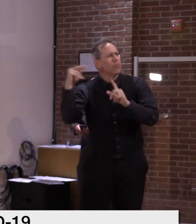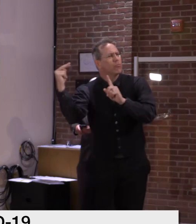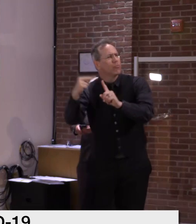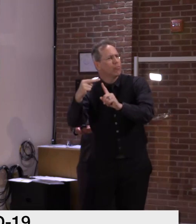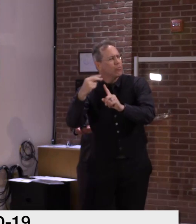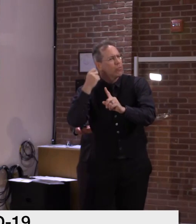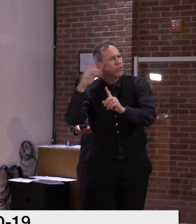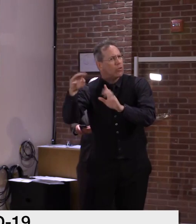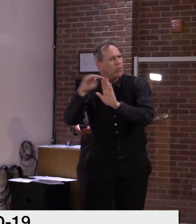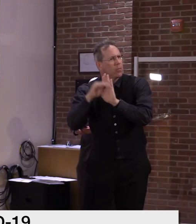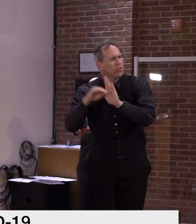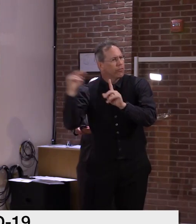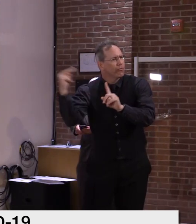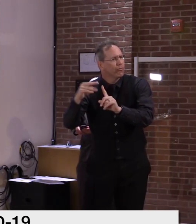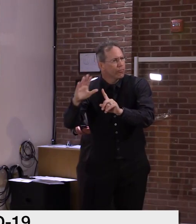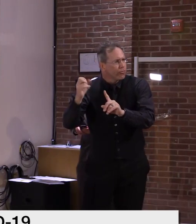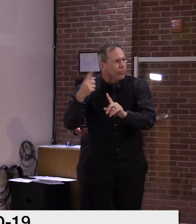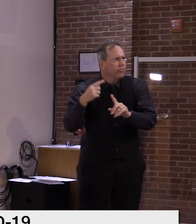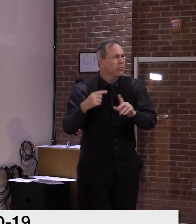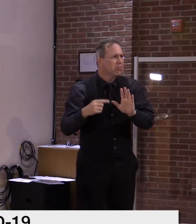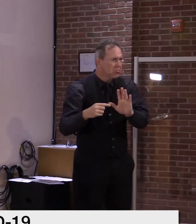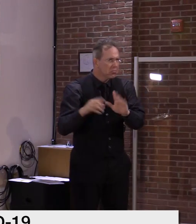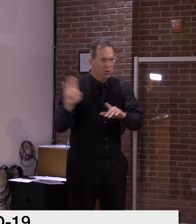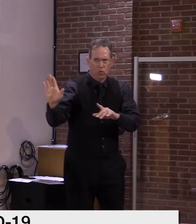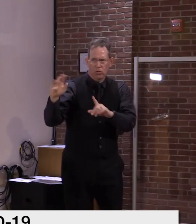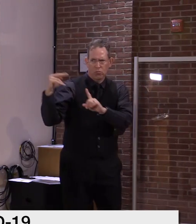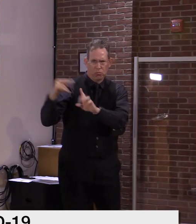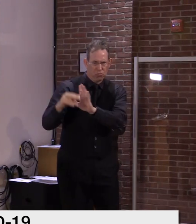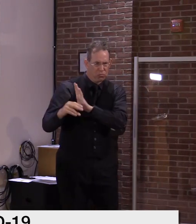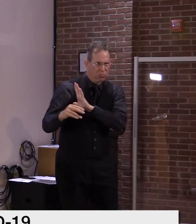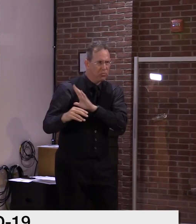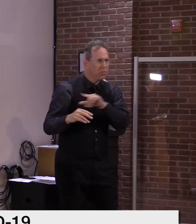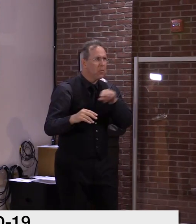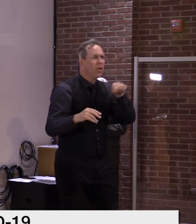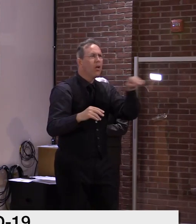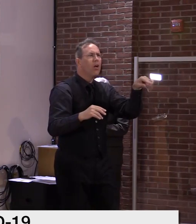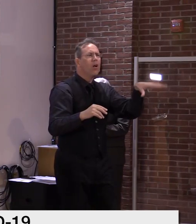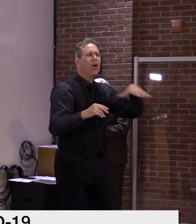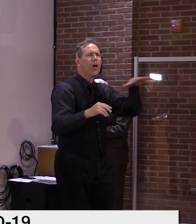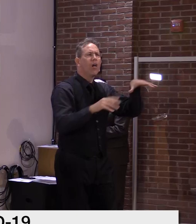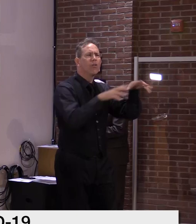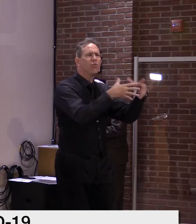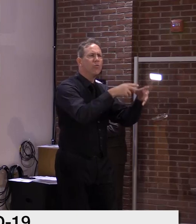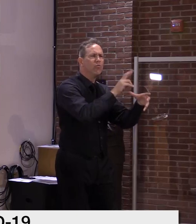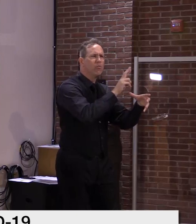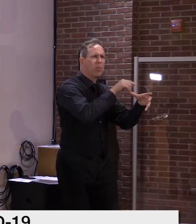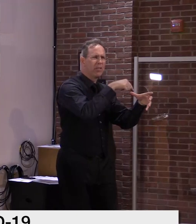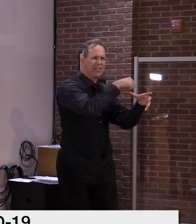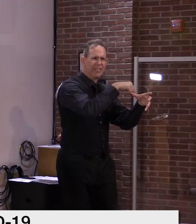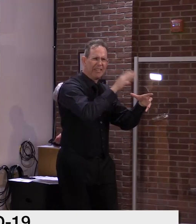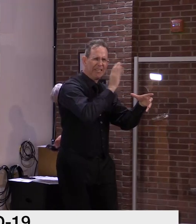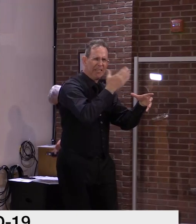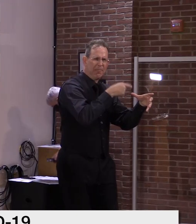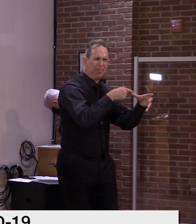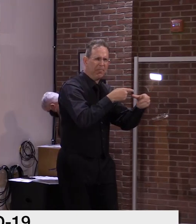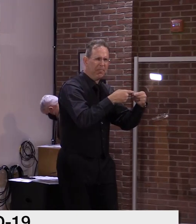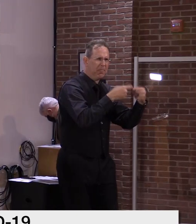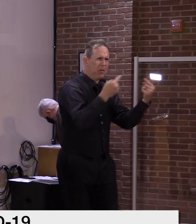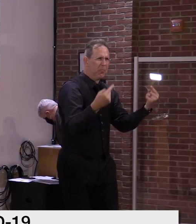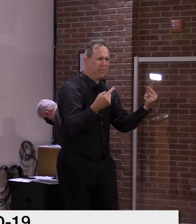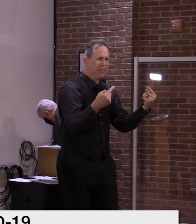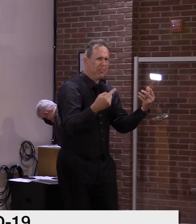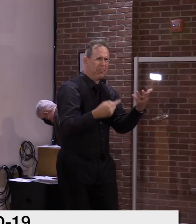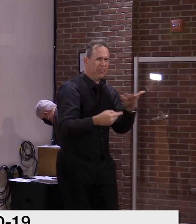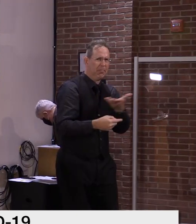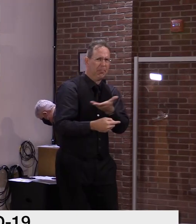your adherence to them in your political career, but it seems that you are very on a very